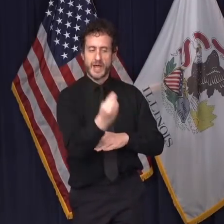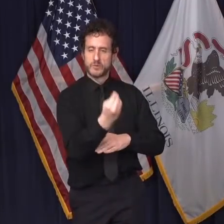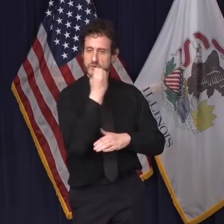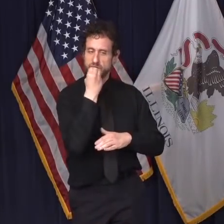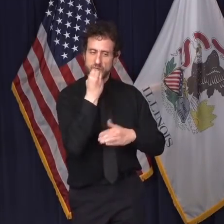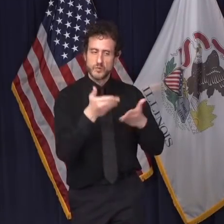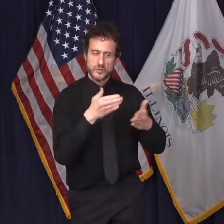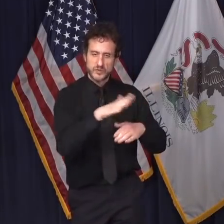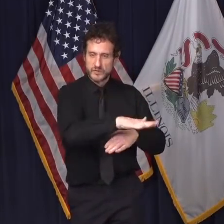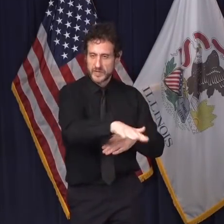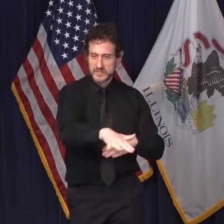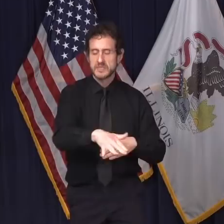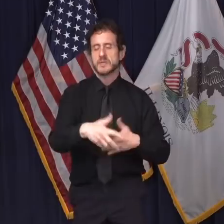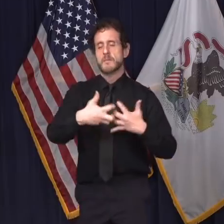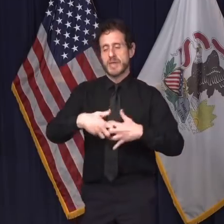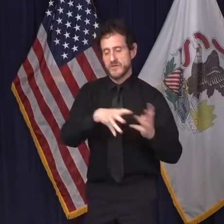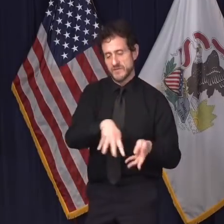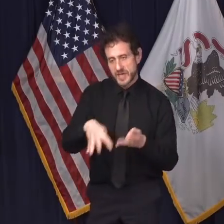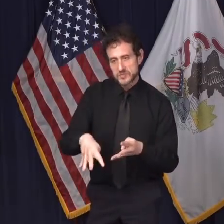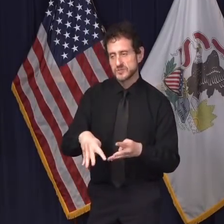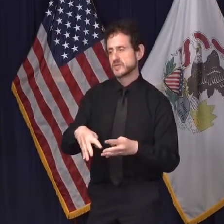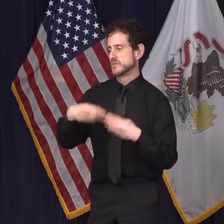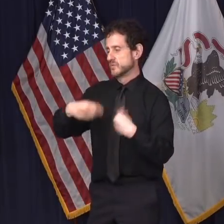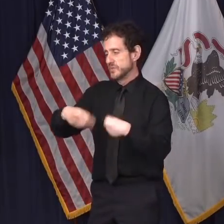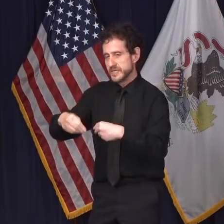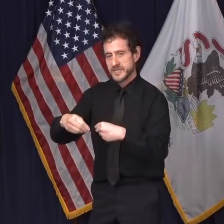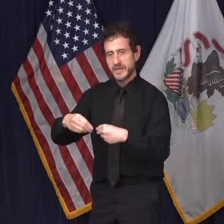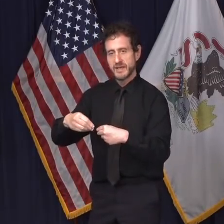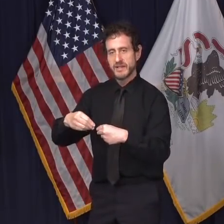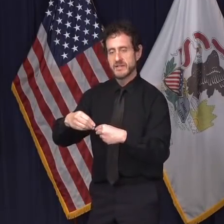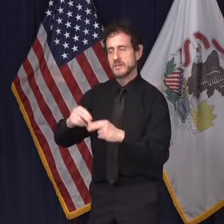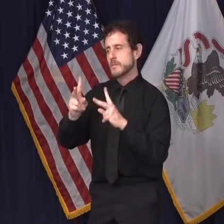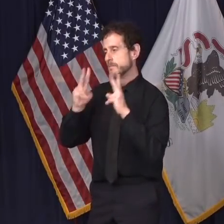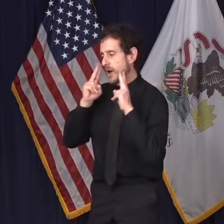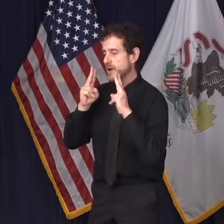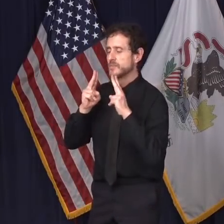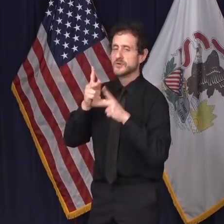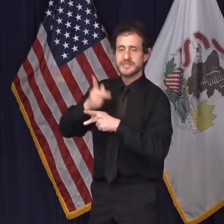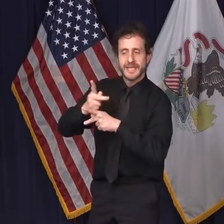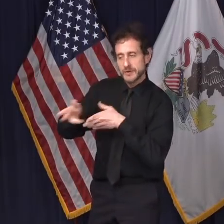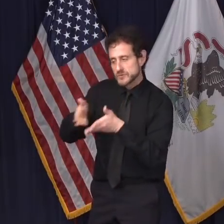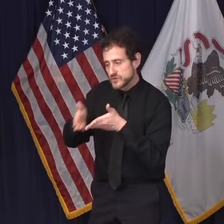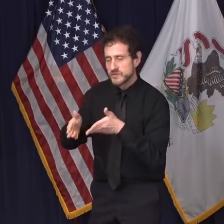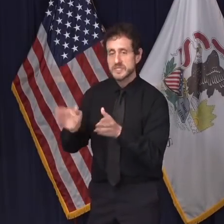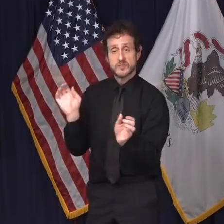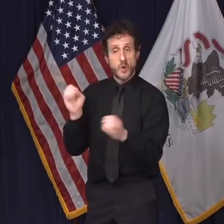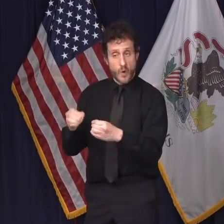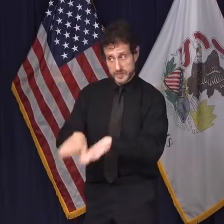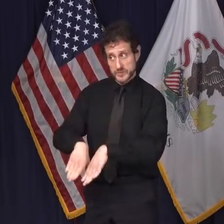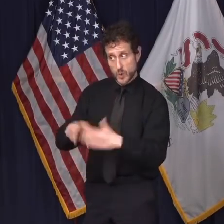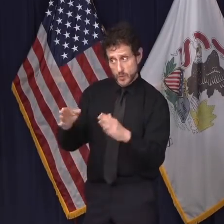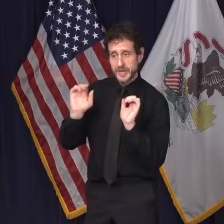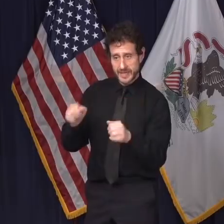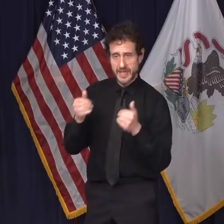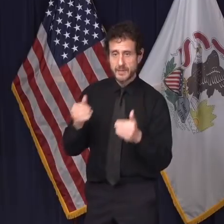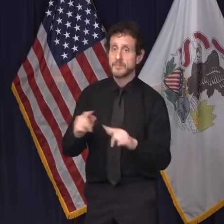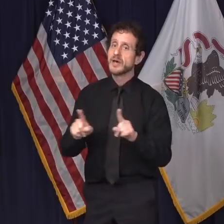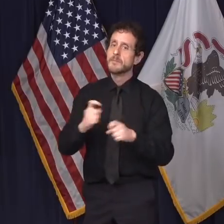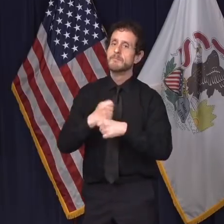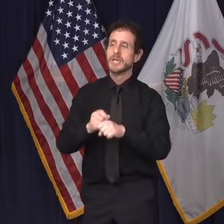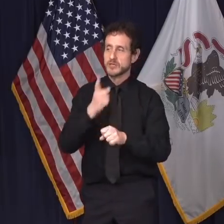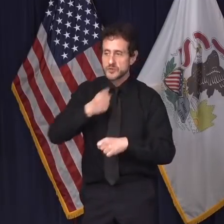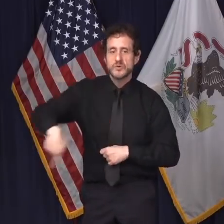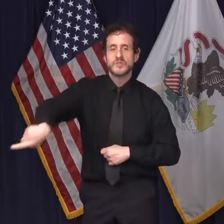manufacturing, retail, personal care services, and offices can move forward with safety measures in